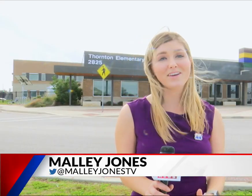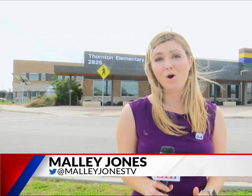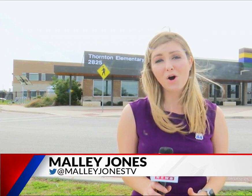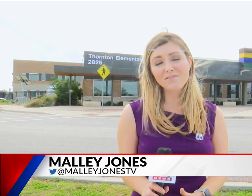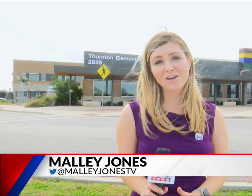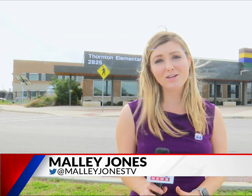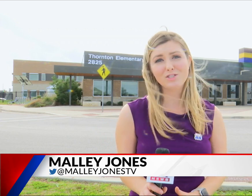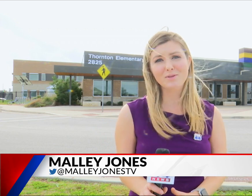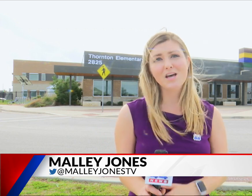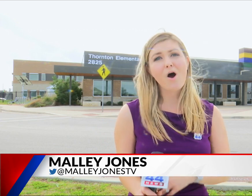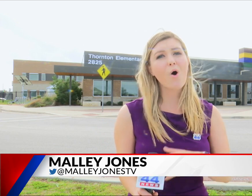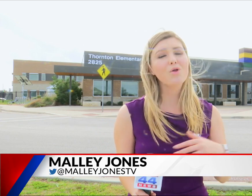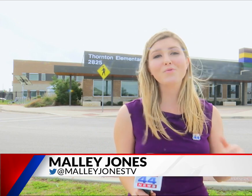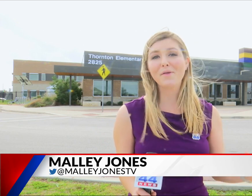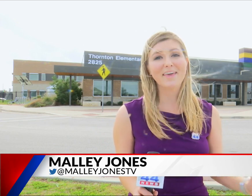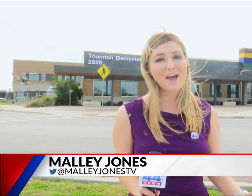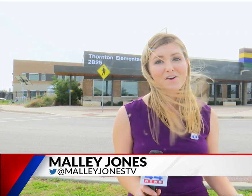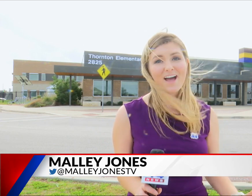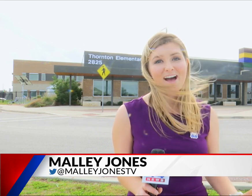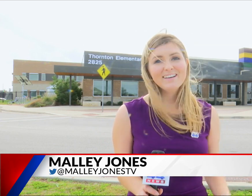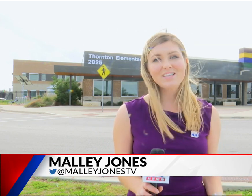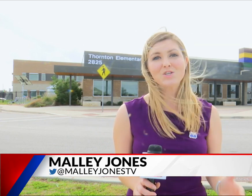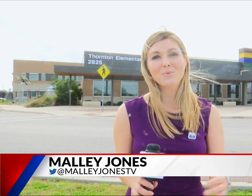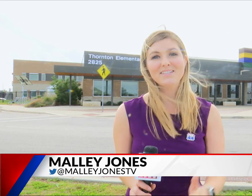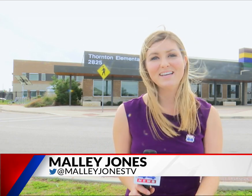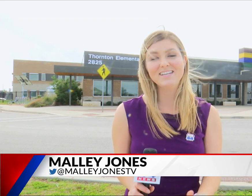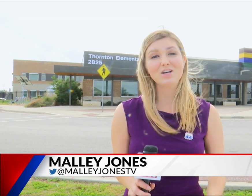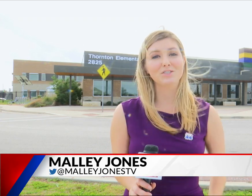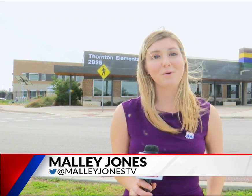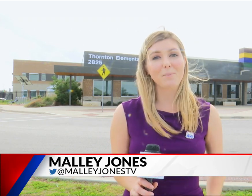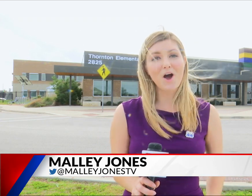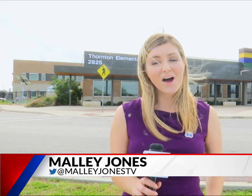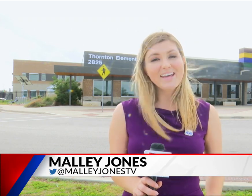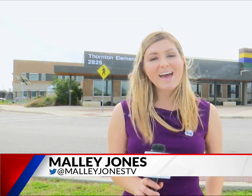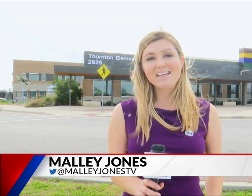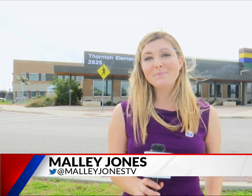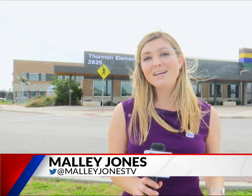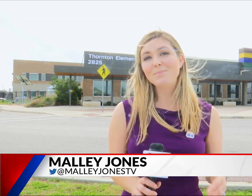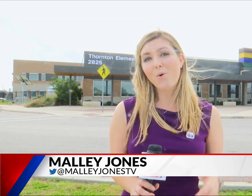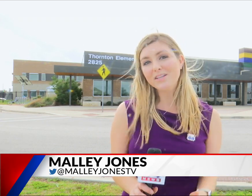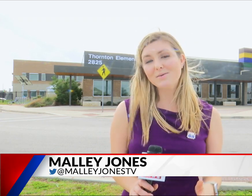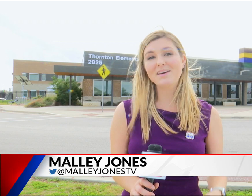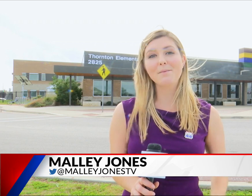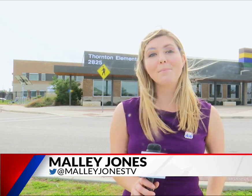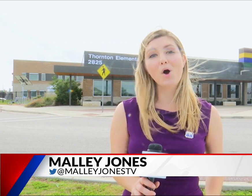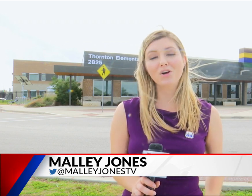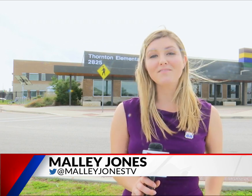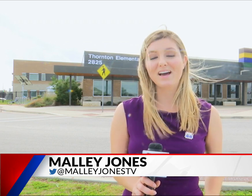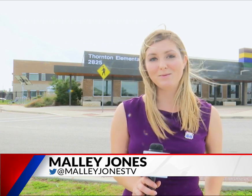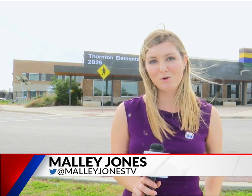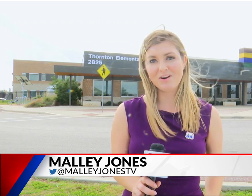and hard-of-hearing students all around the area. And Superintendent Dr. Bobby Ott has made it a point to become part of that community.